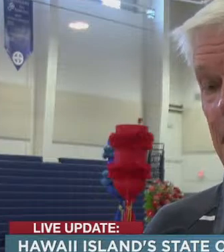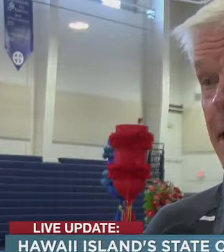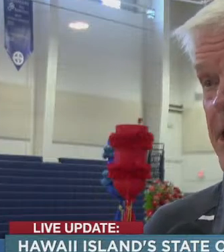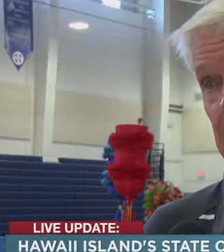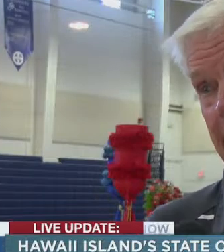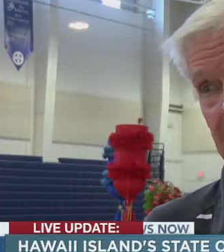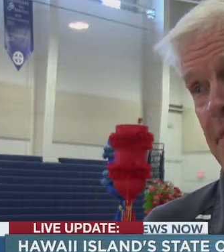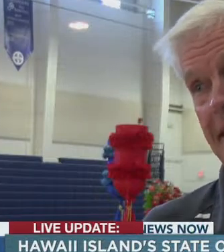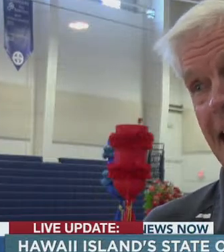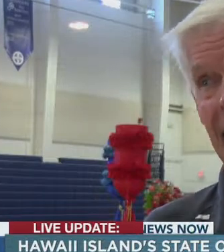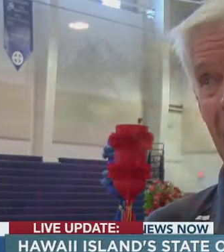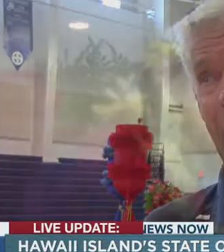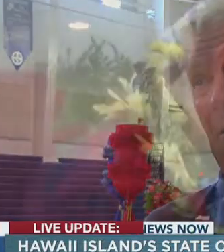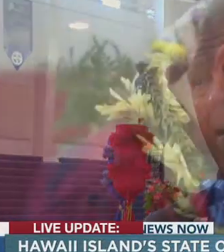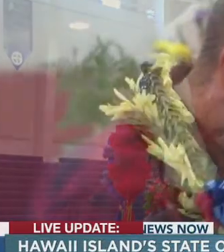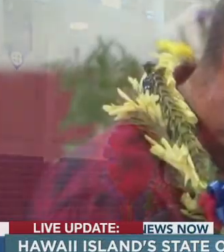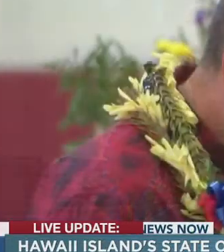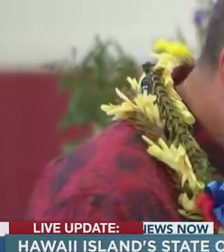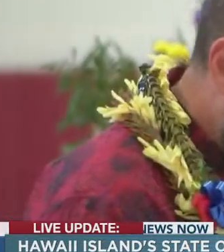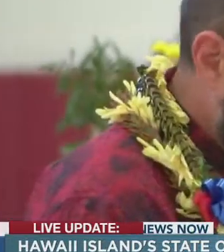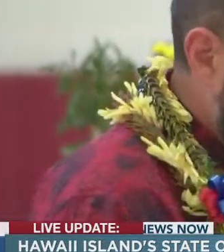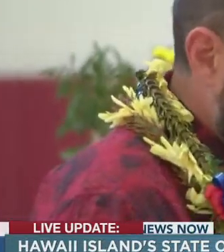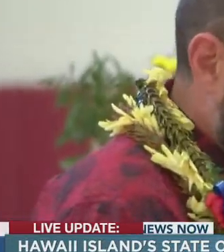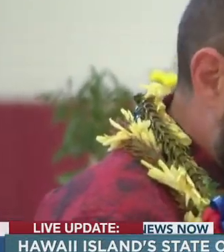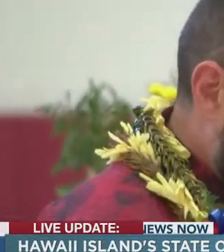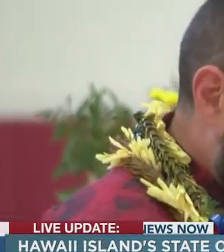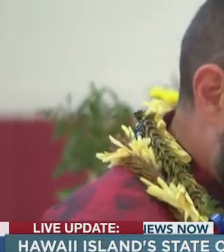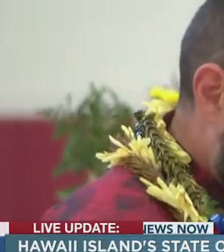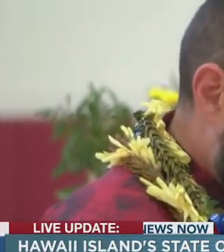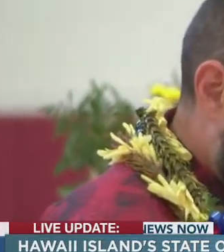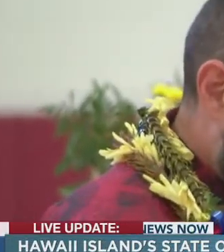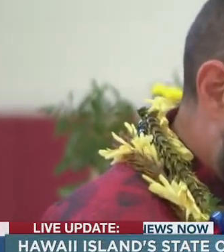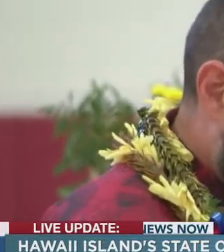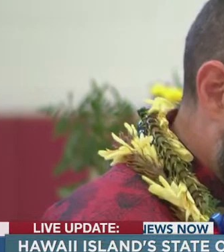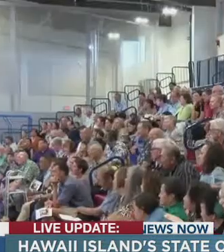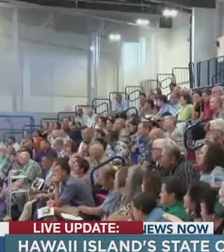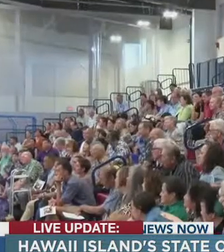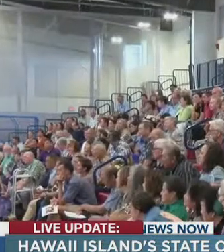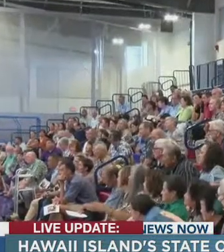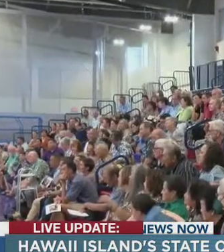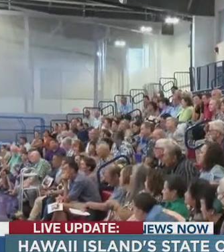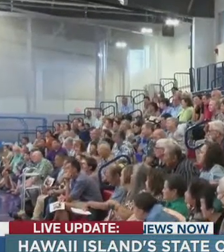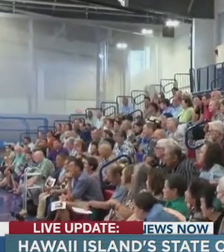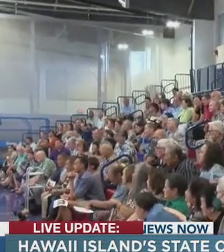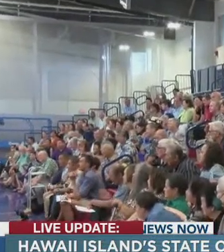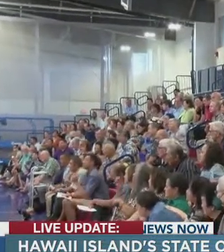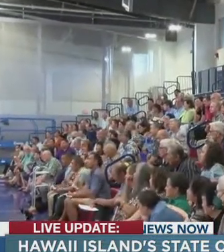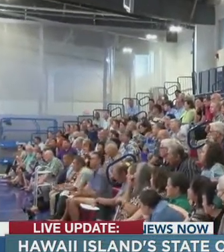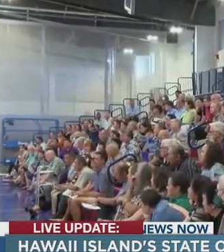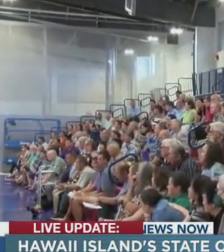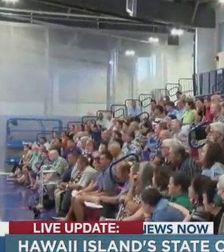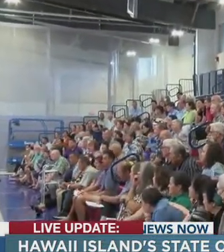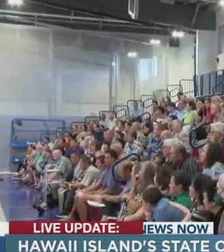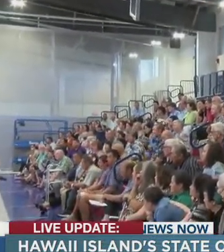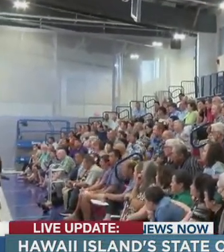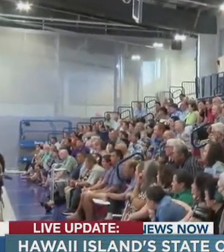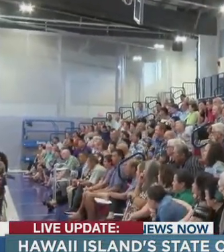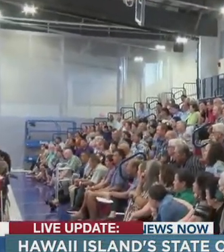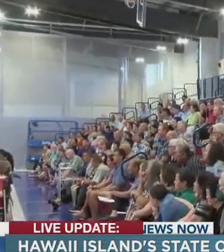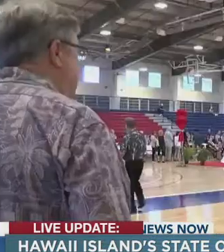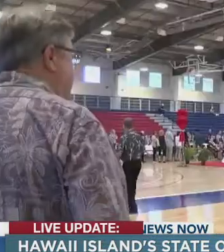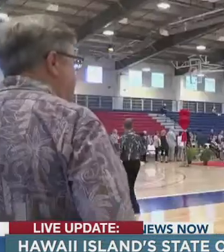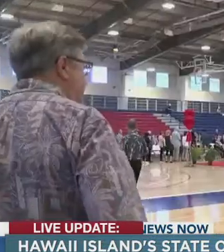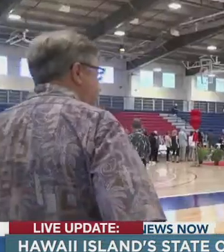He pretty much taught me everything that I know. It was an afternoon filled with tears and laughter as hundreds filled St. Louis's